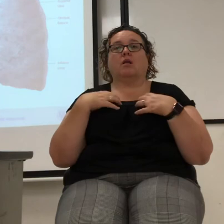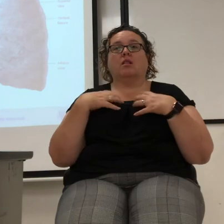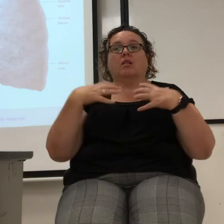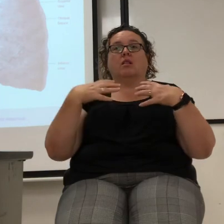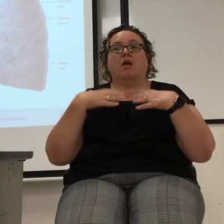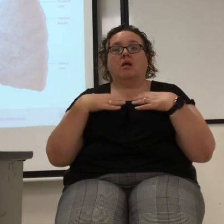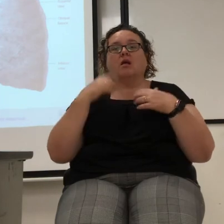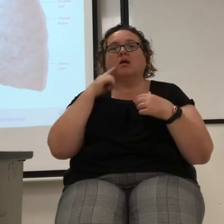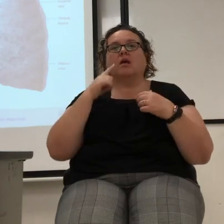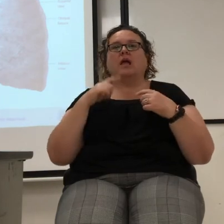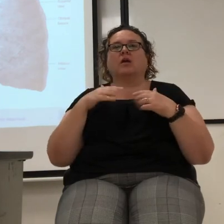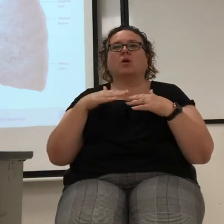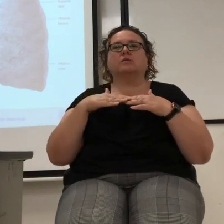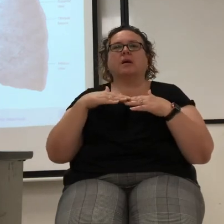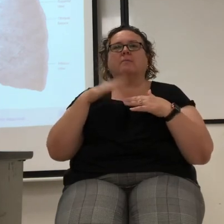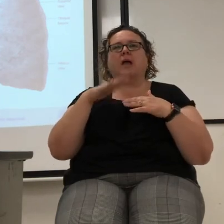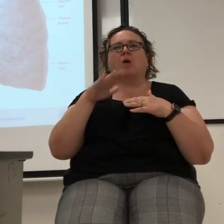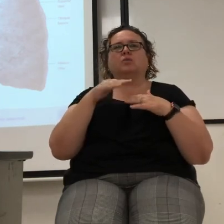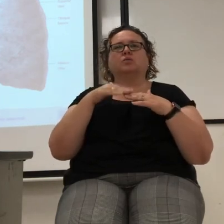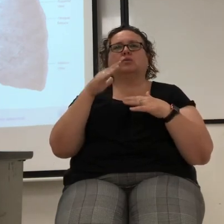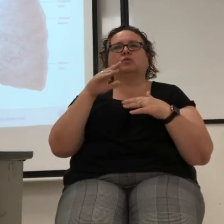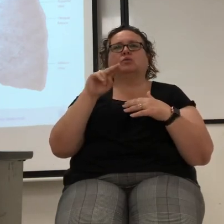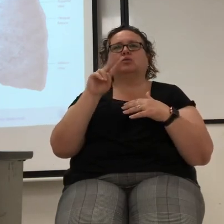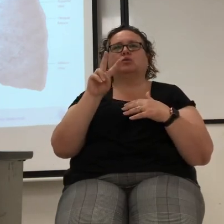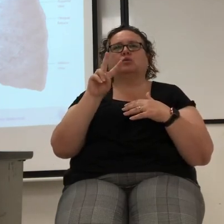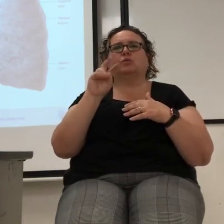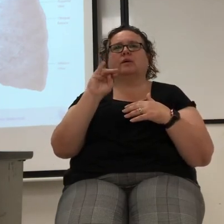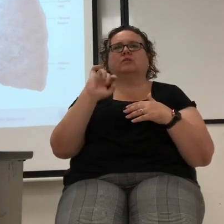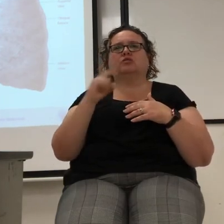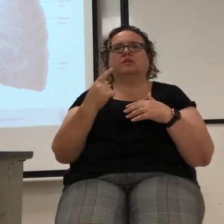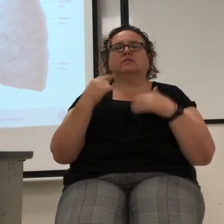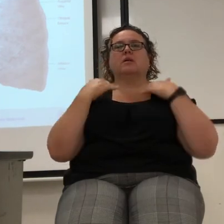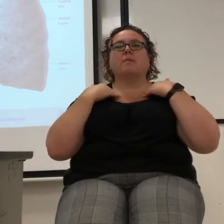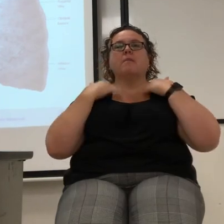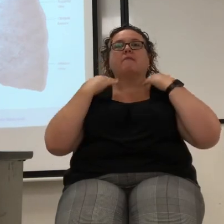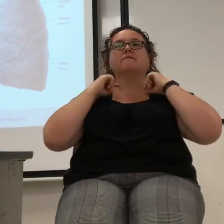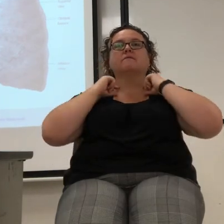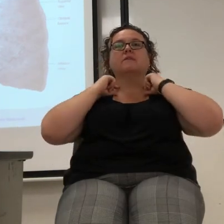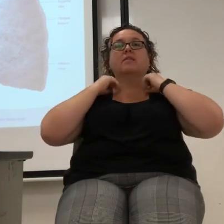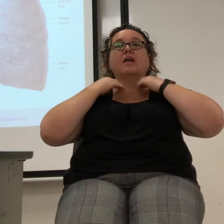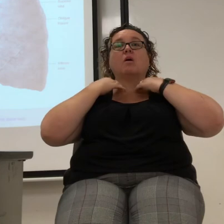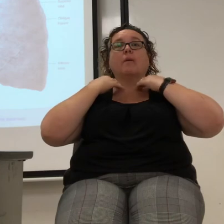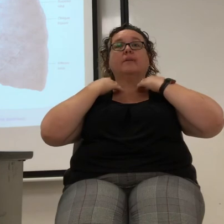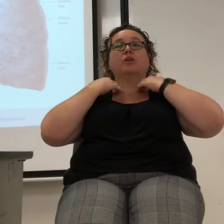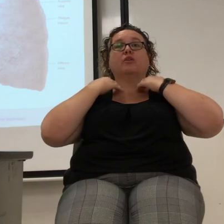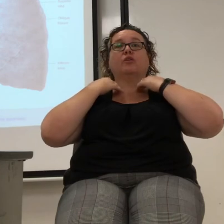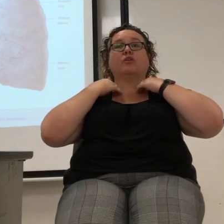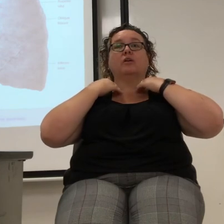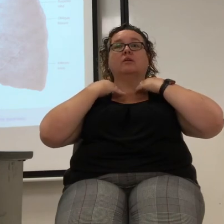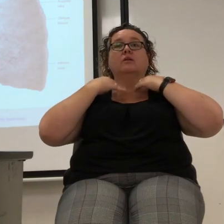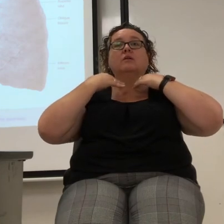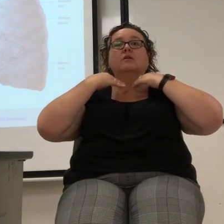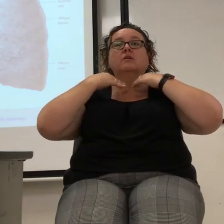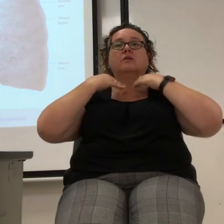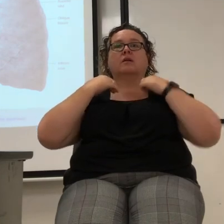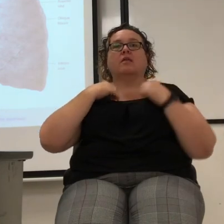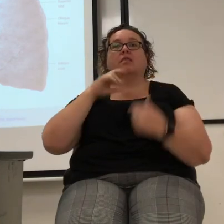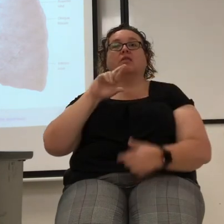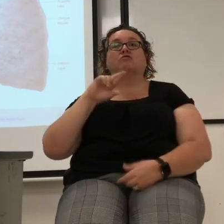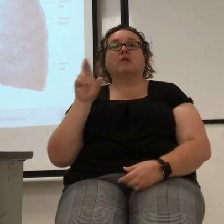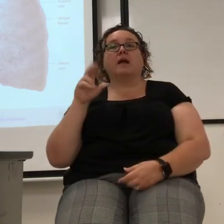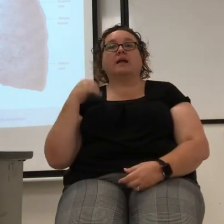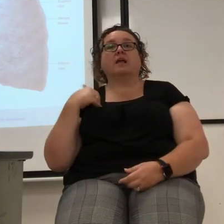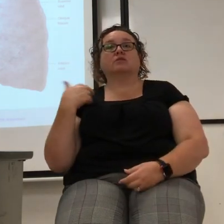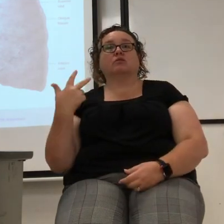about 2 inches above your clavicle, so it actually gets into the base of your neck. That's how high up they go. The right lung has 3 lobes, the